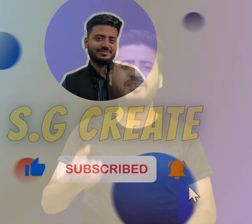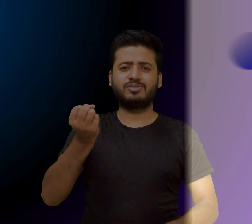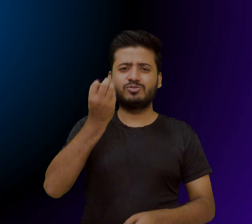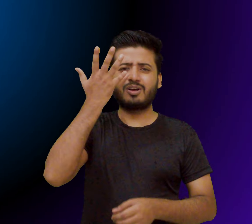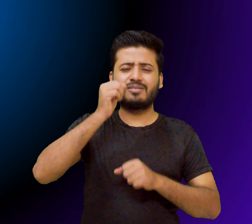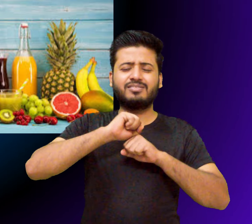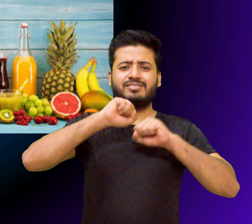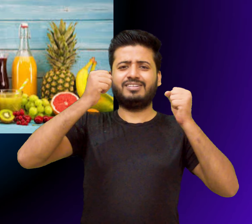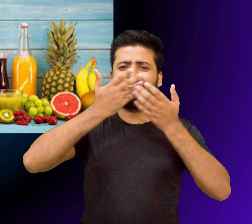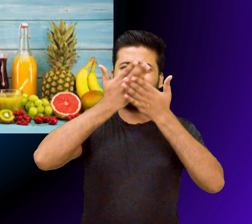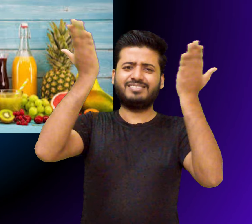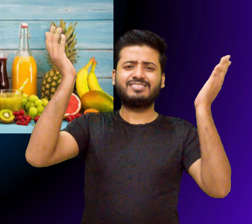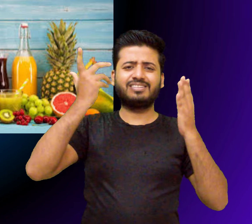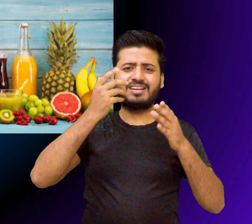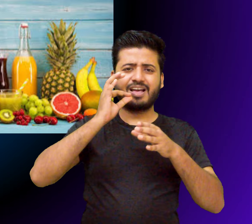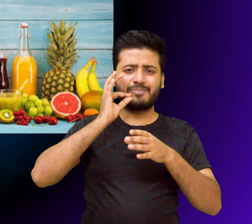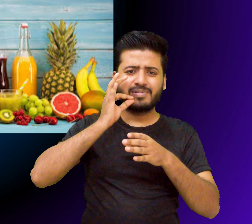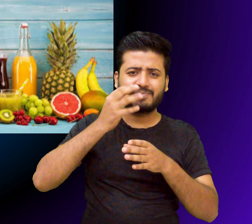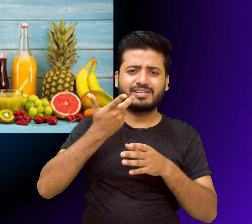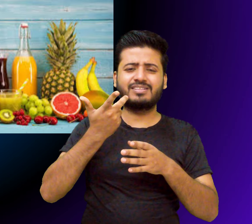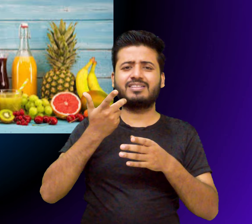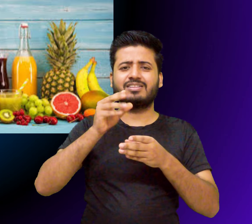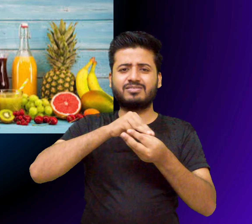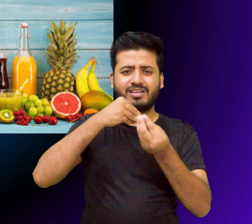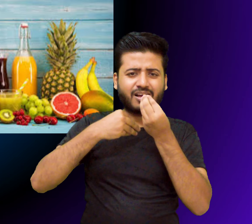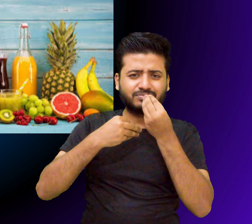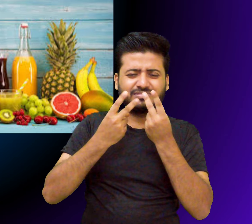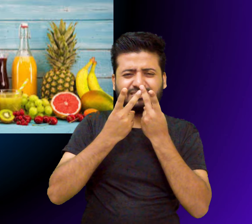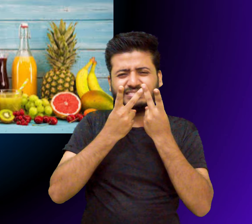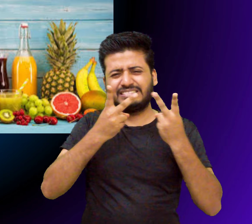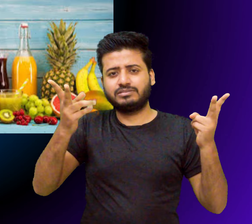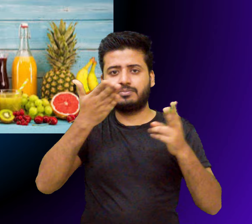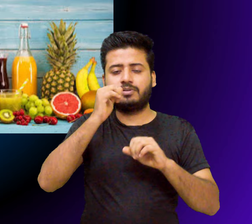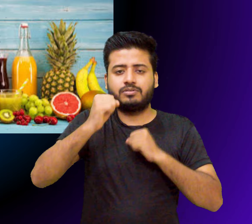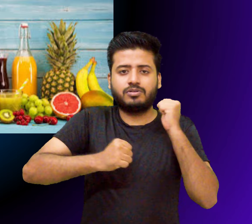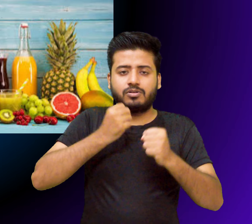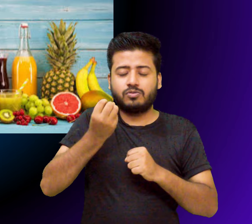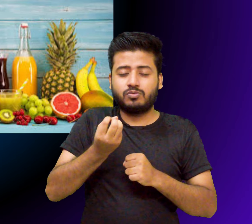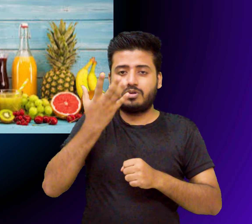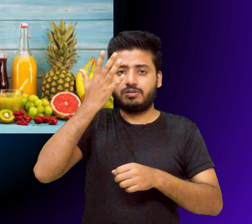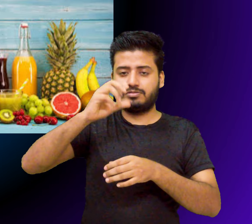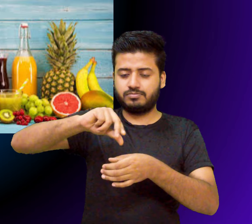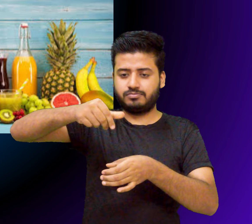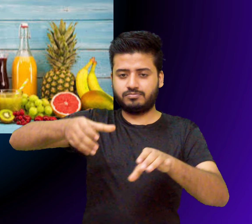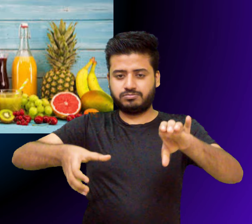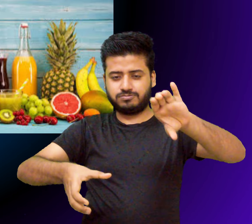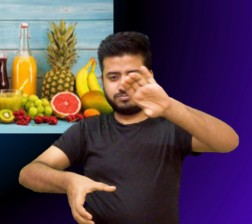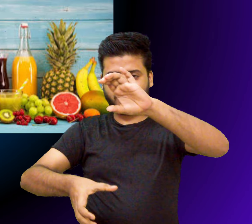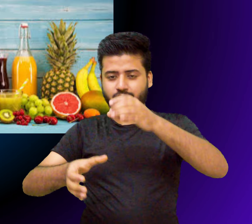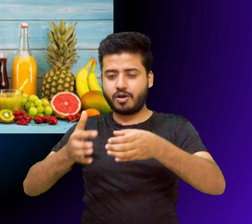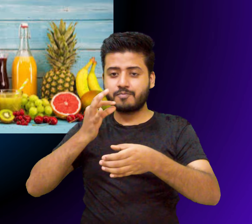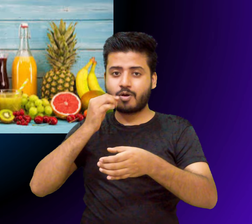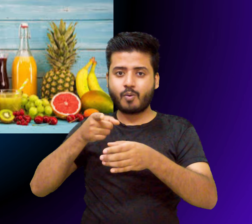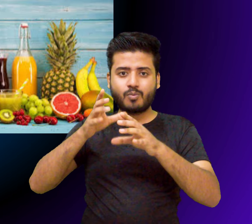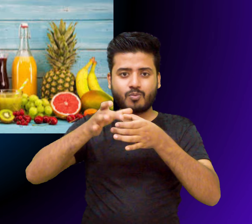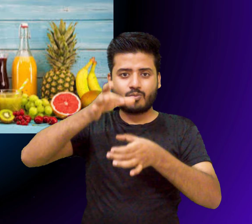Packaged fruit juice color is often fake, in the sense that it is manipulated and supplemented with artificial or natural dyes to create